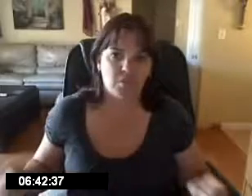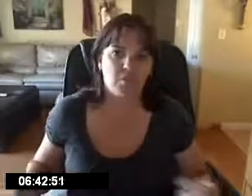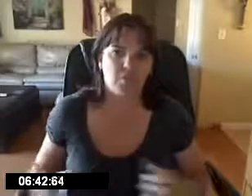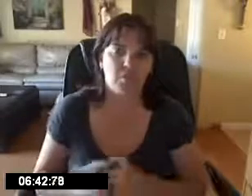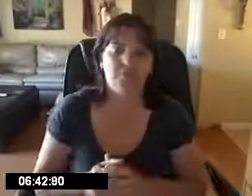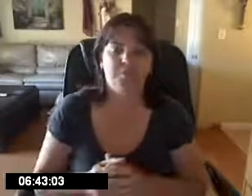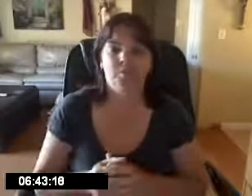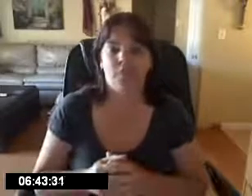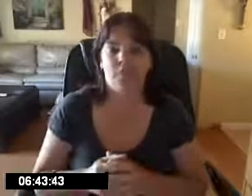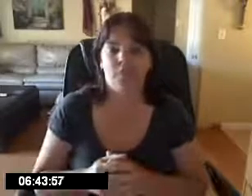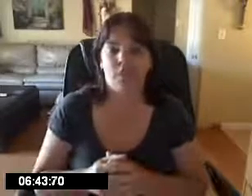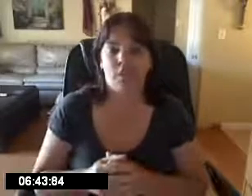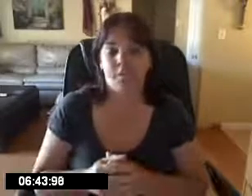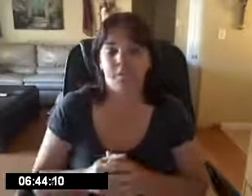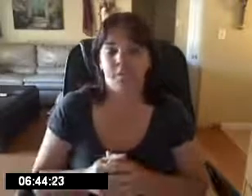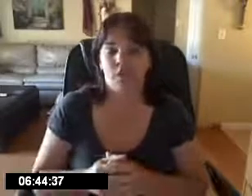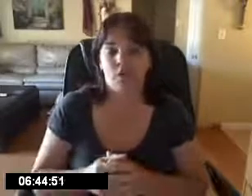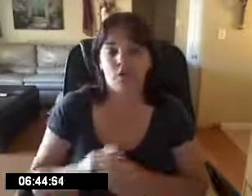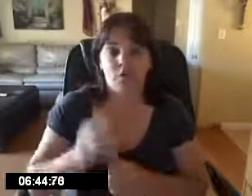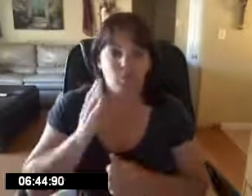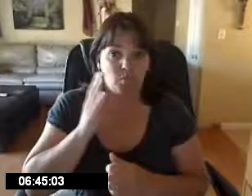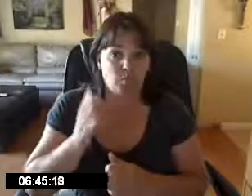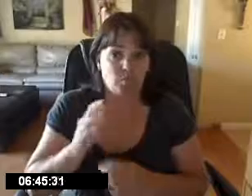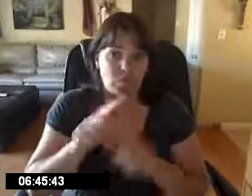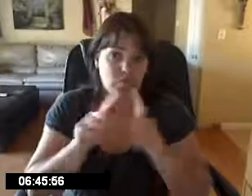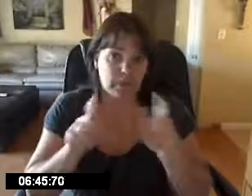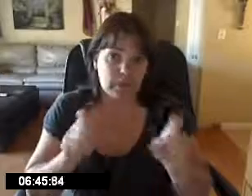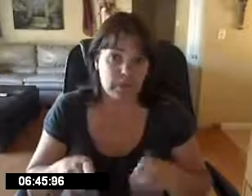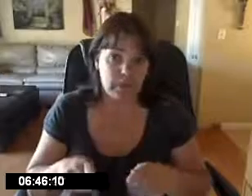So they're going to ask you questions based on knowledge of